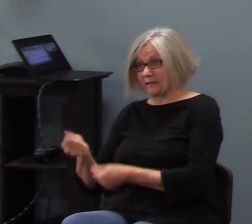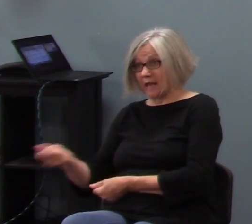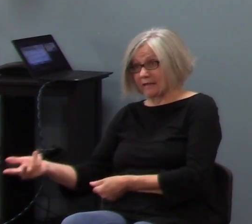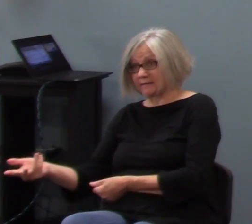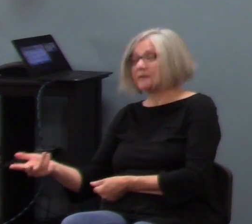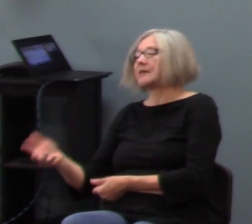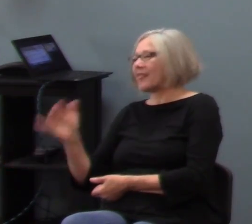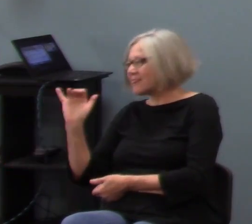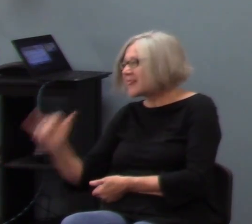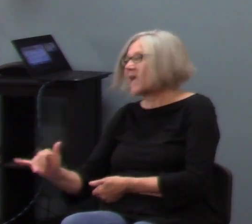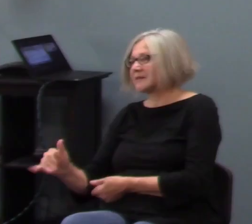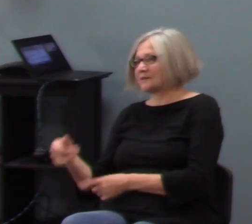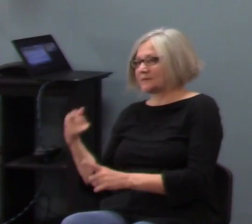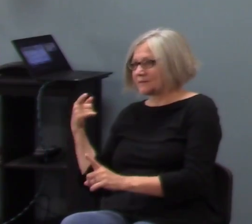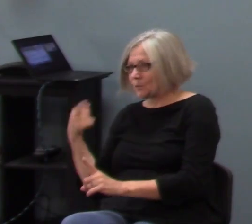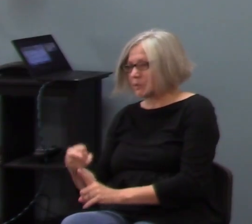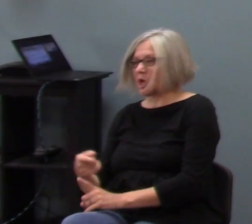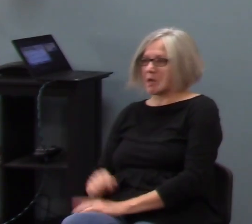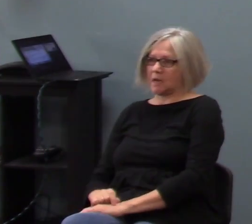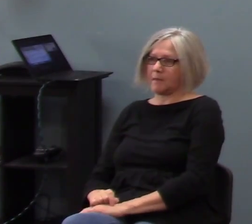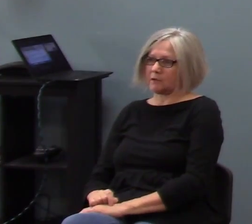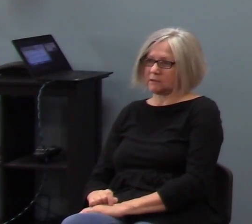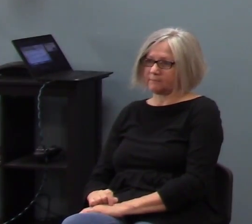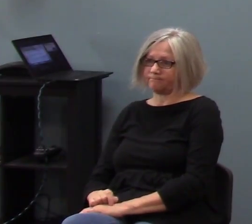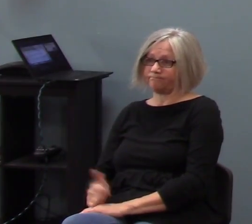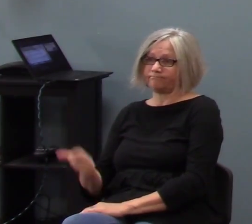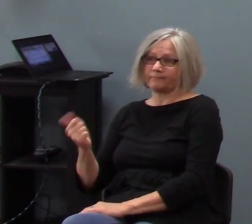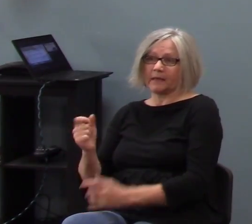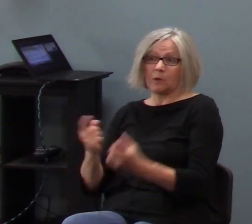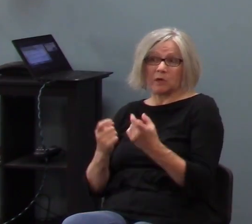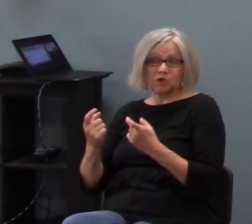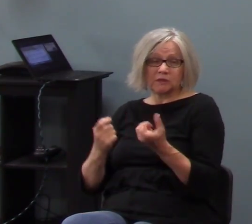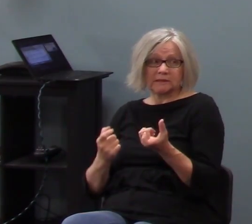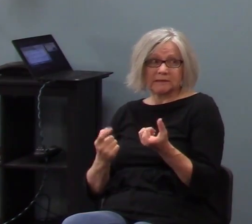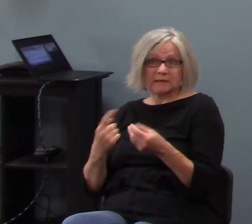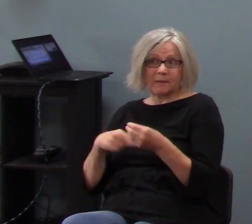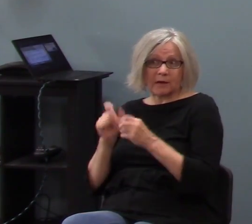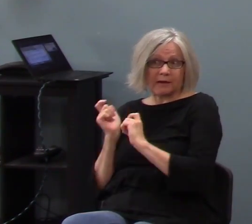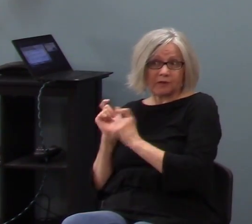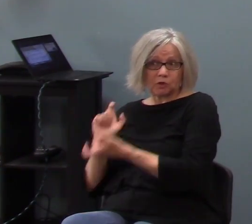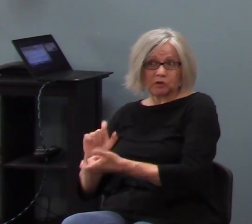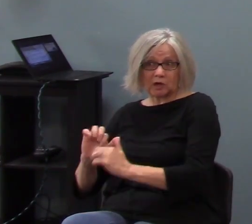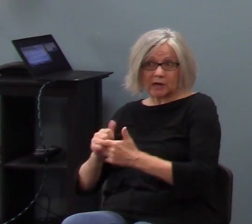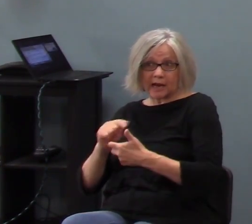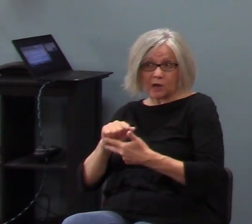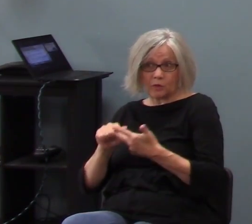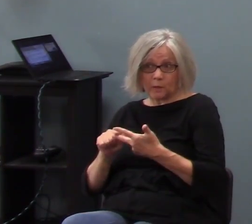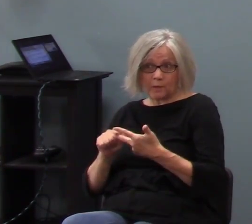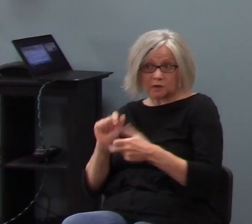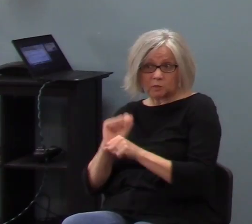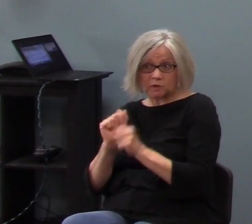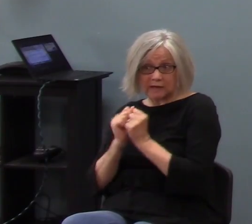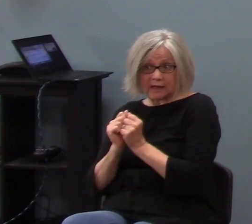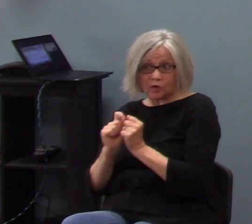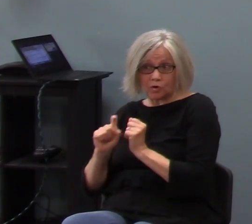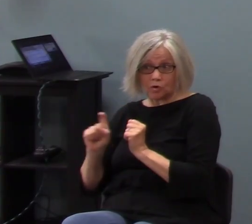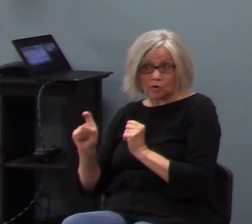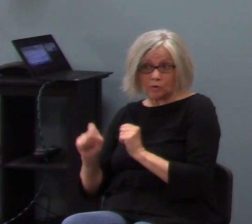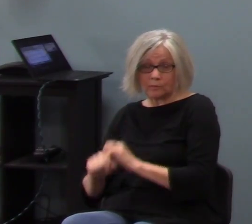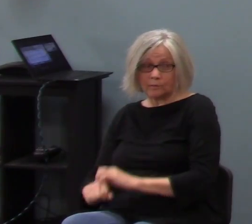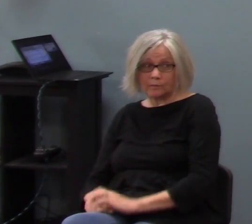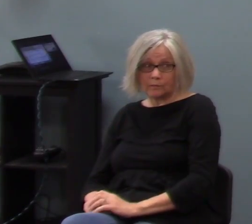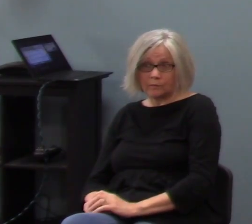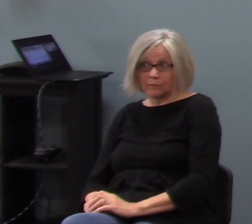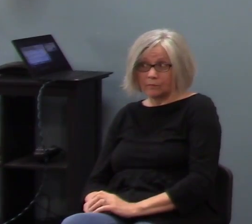we're talking about. Does that kind of make sense? Any questions on evolution and how those three parts work together?